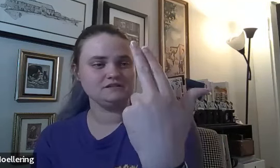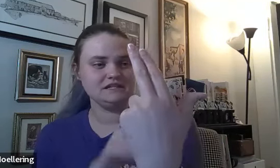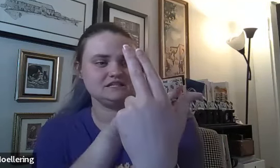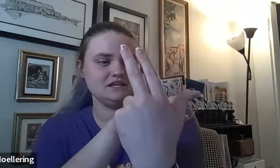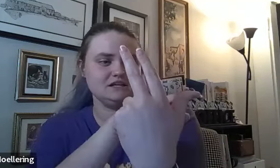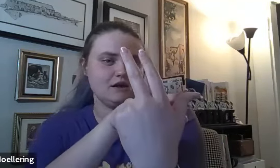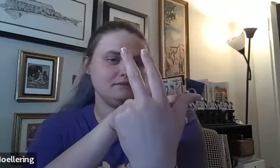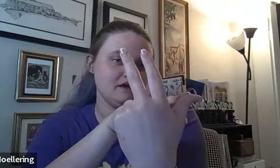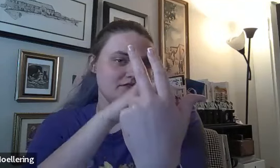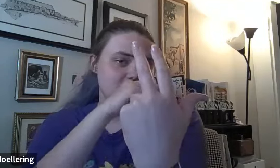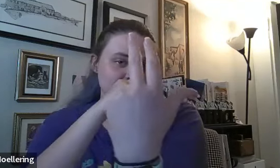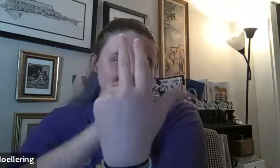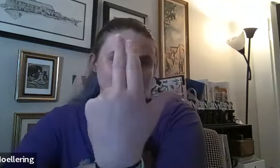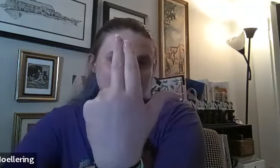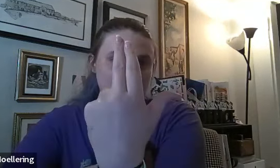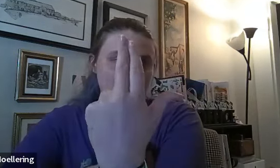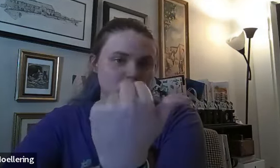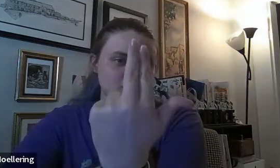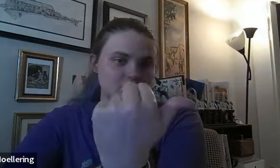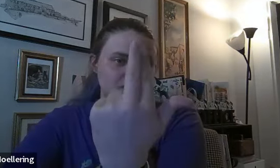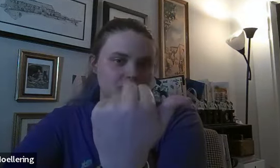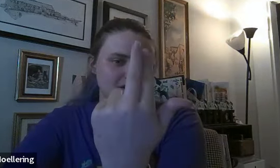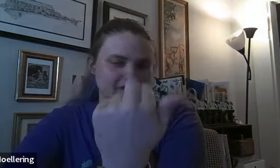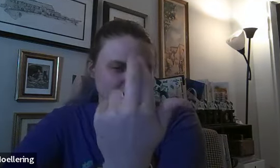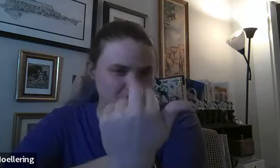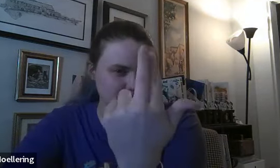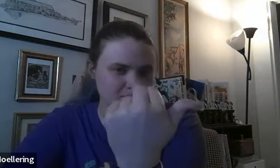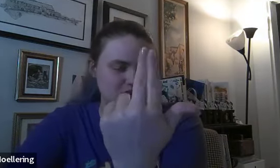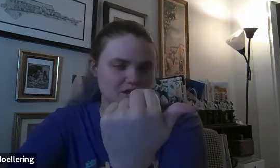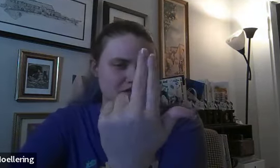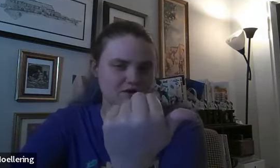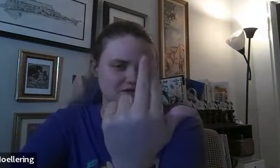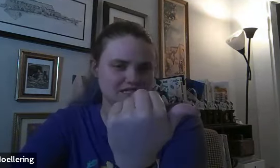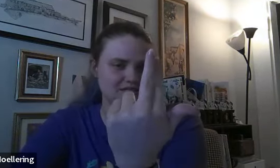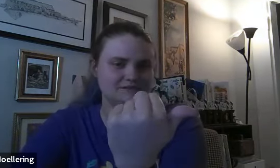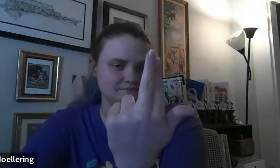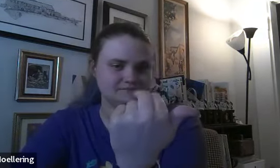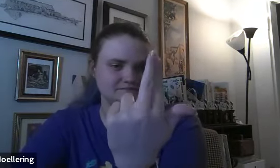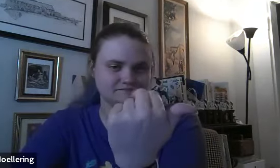13 is going to now be that thumb is sticking out, and you're going to go like that come here motion, 13.